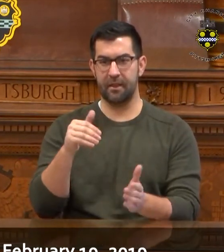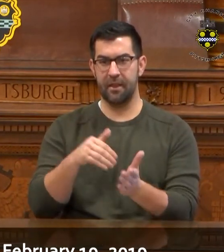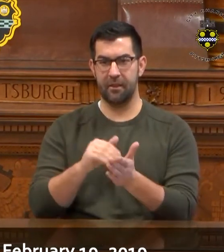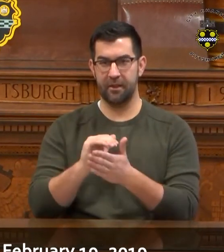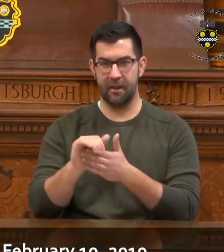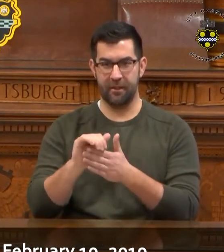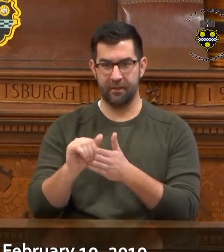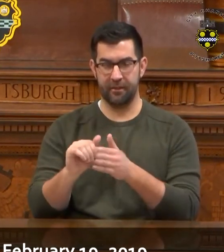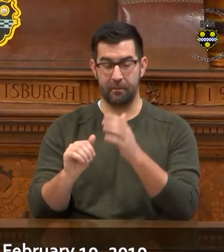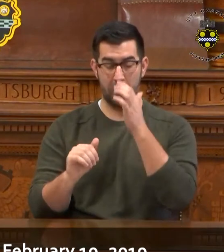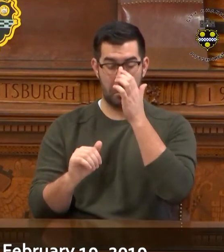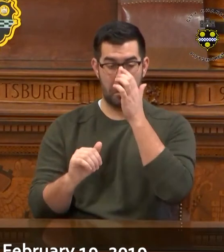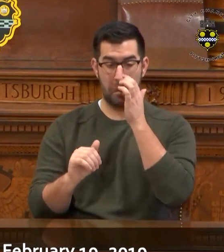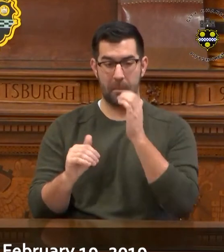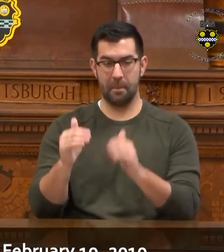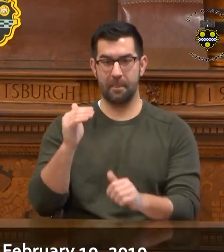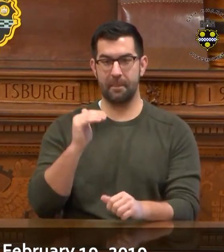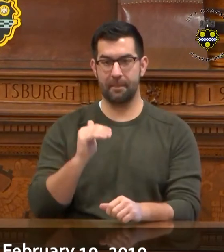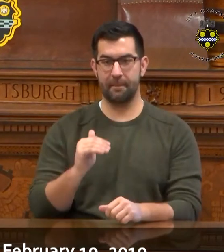$360,000.